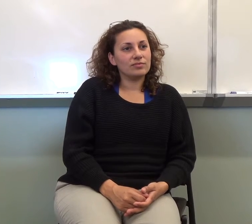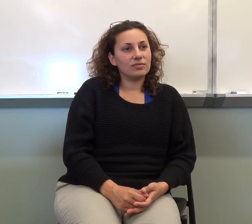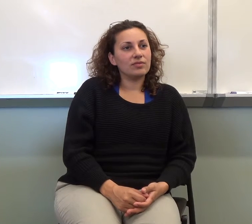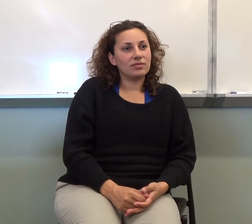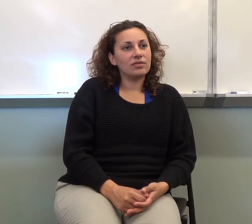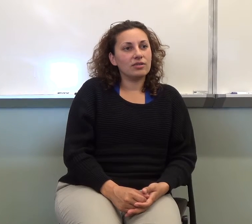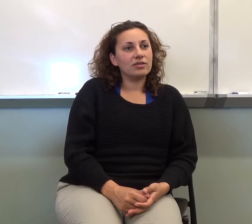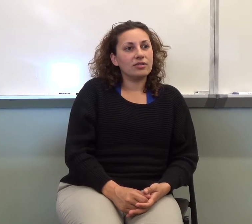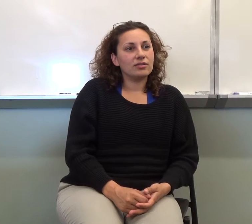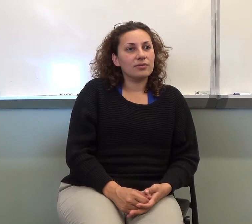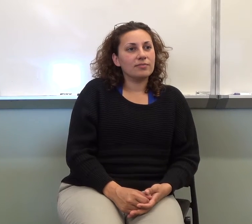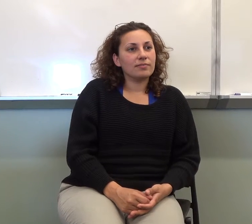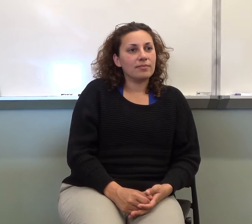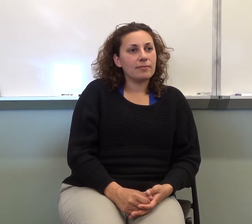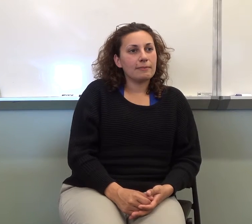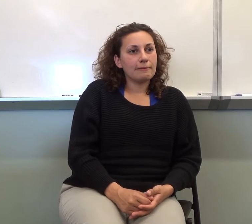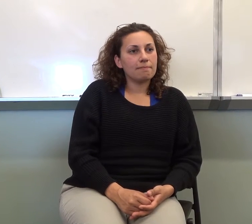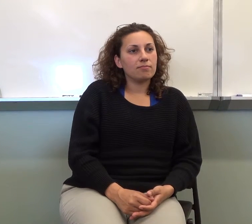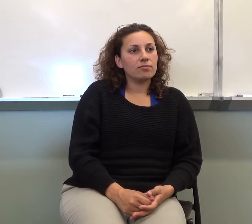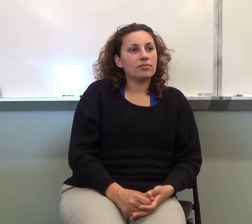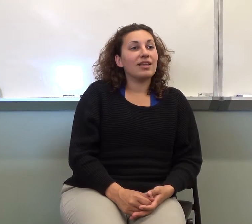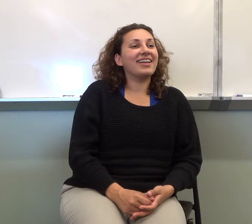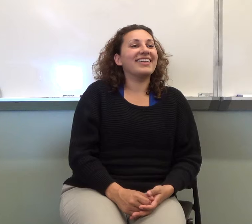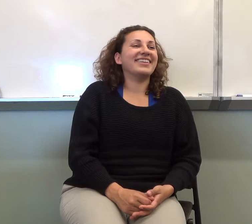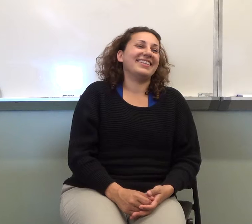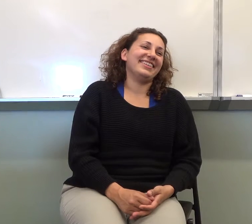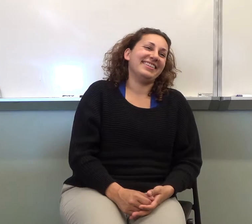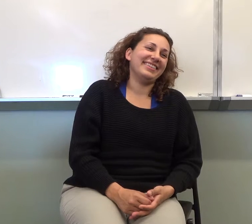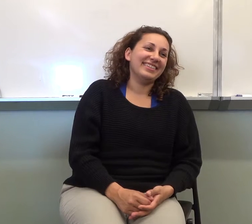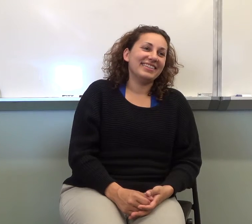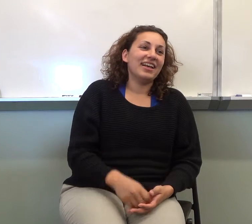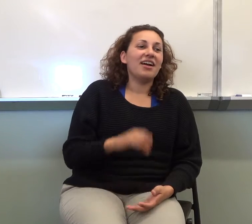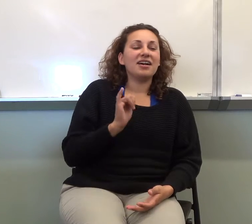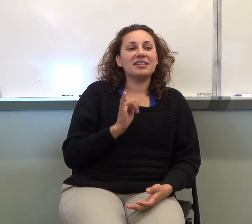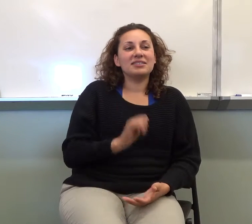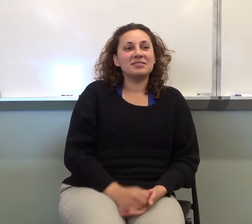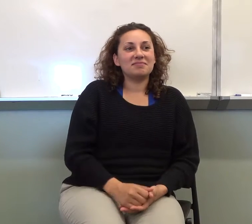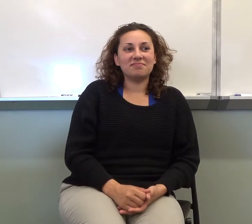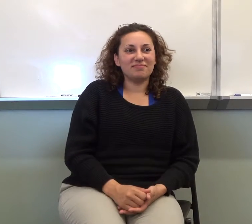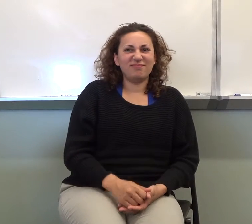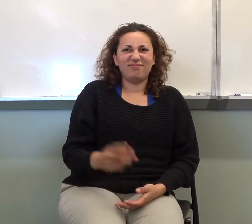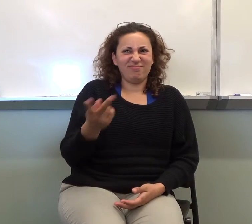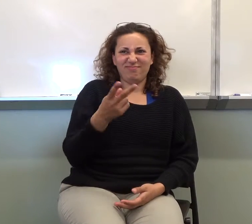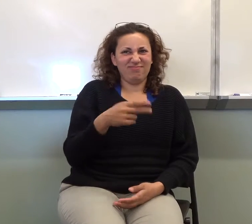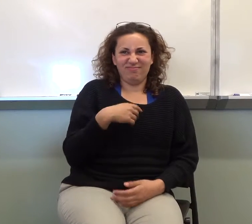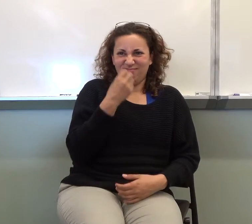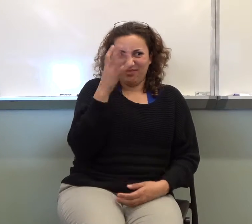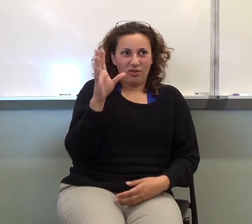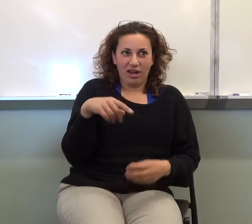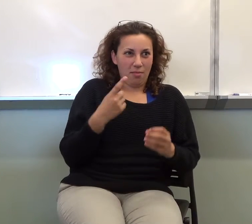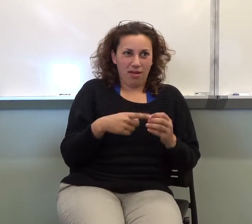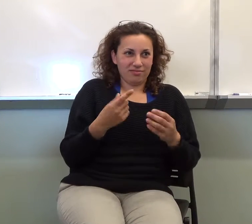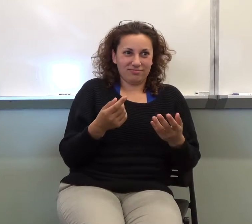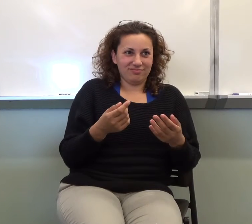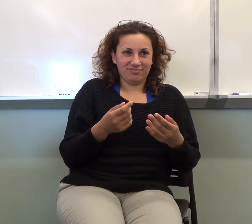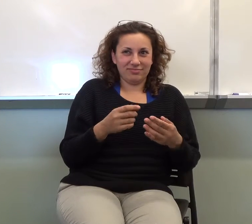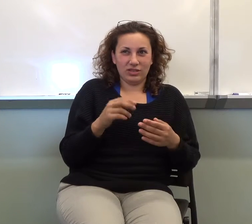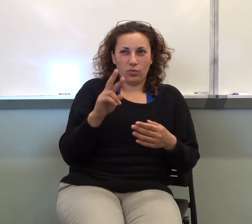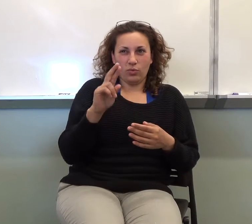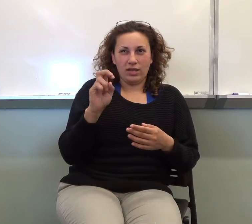there. If we had an experiment where we drew a freshman out of the class, we're drawing from 4 people. So we